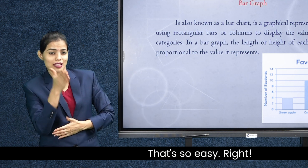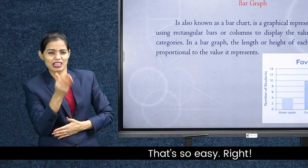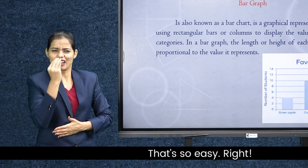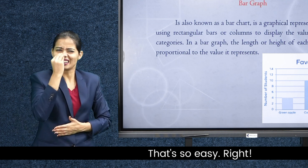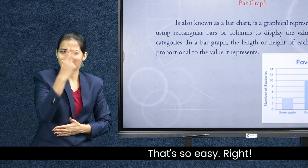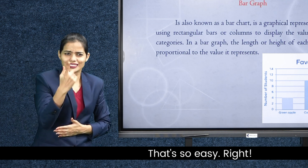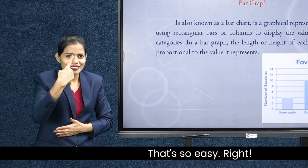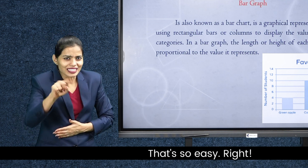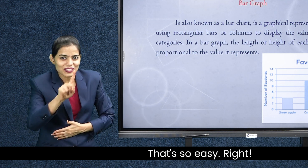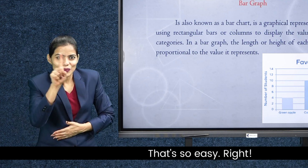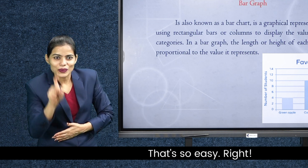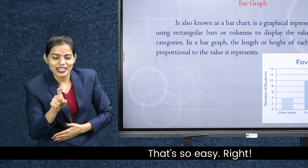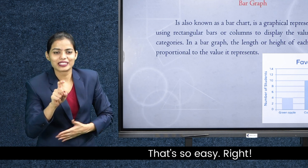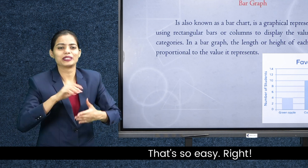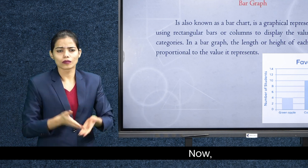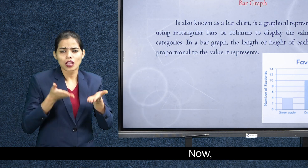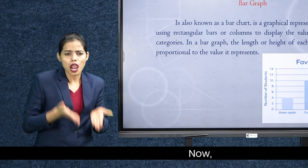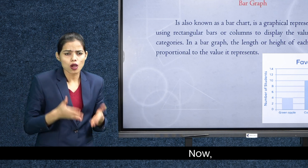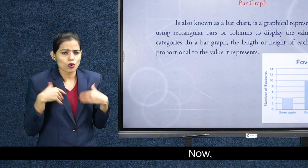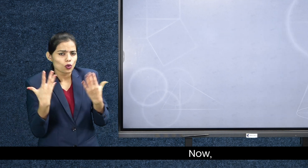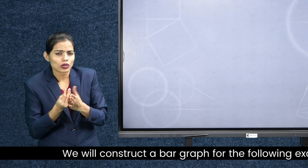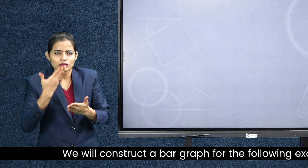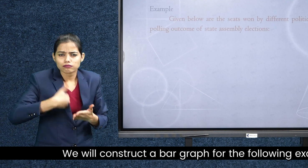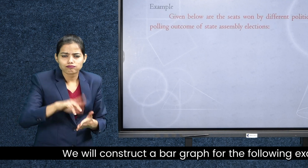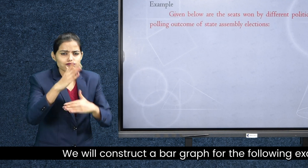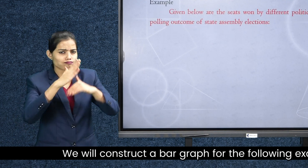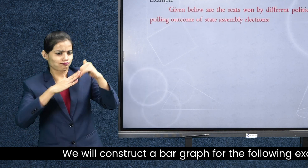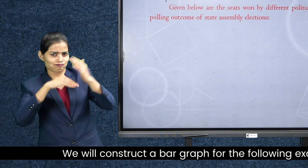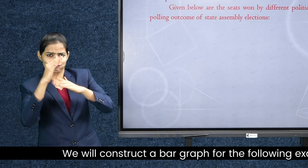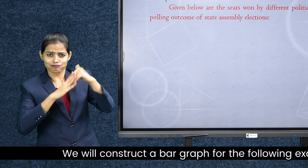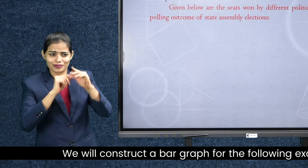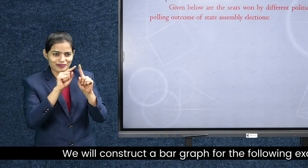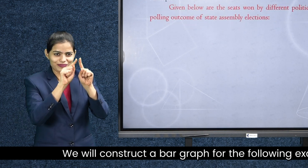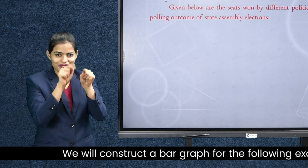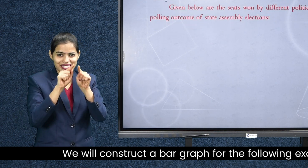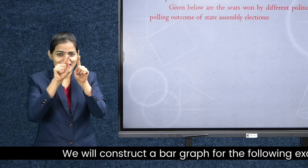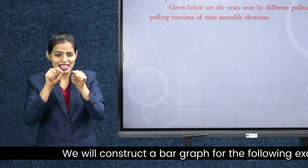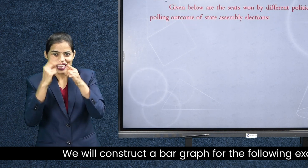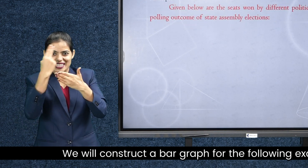That's so easy, right? Now we will construct a bar graph for the following